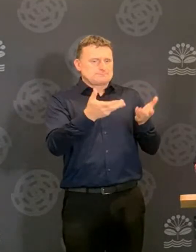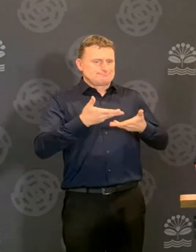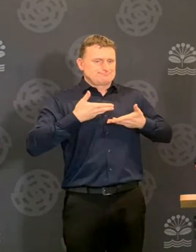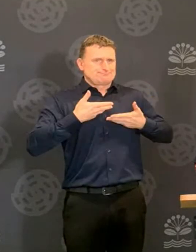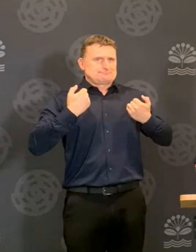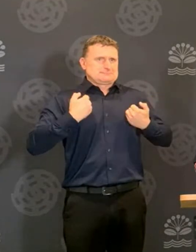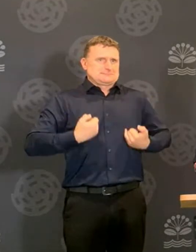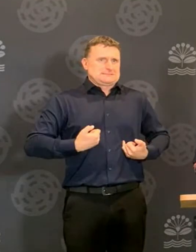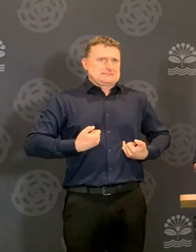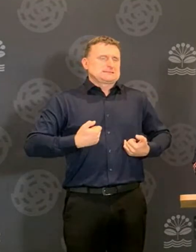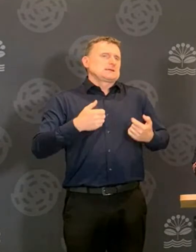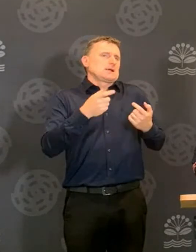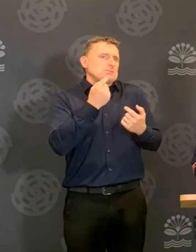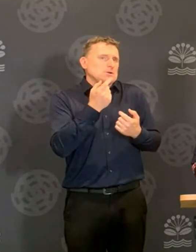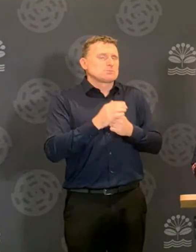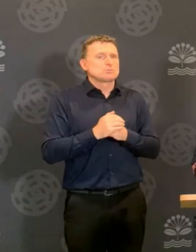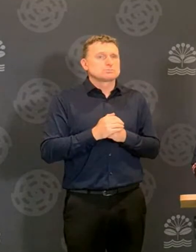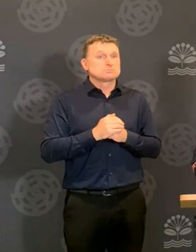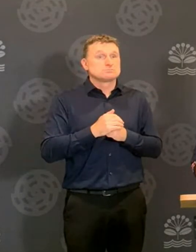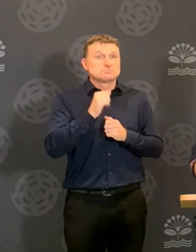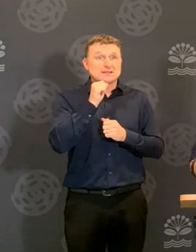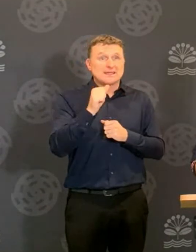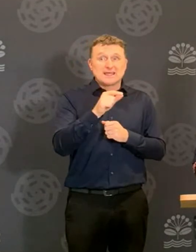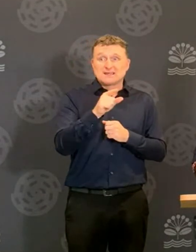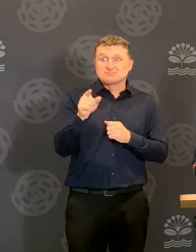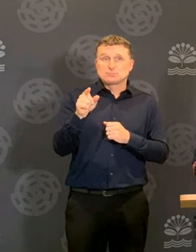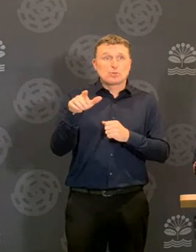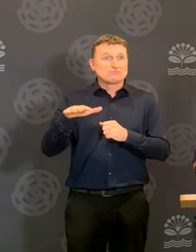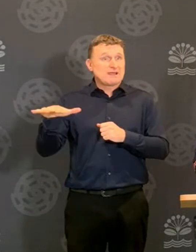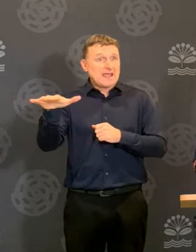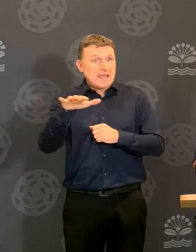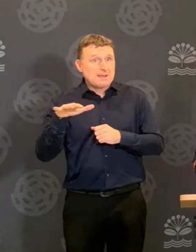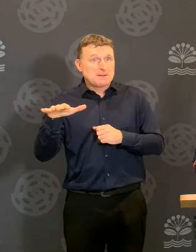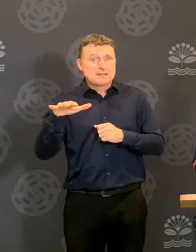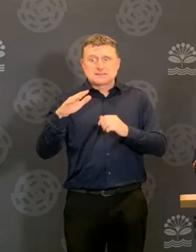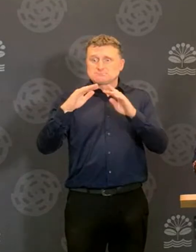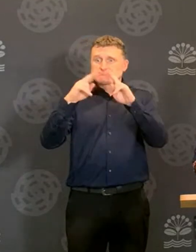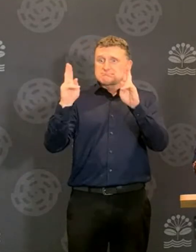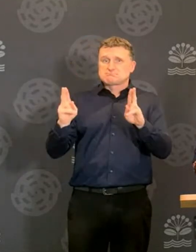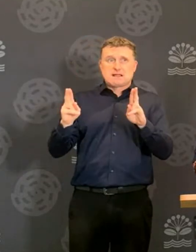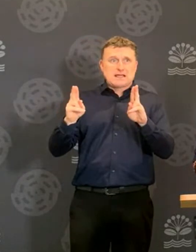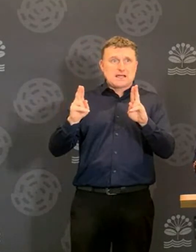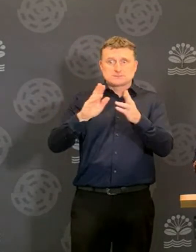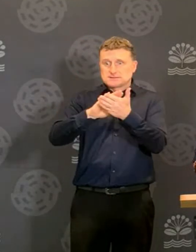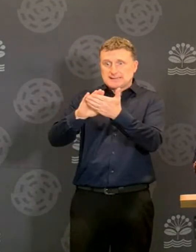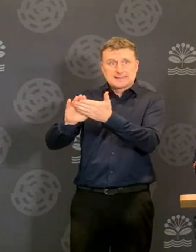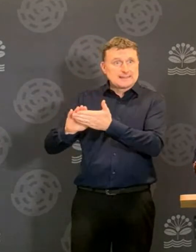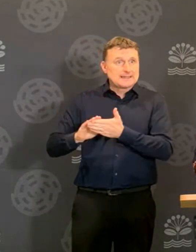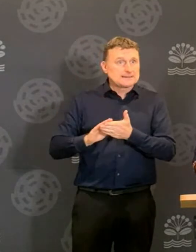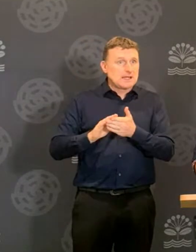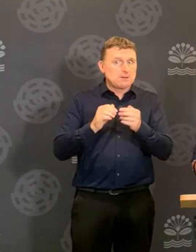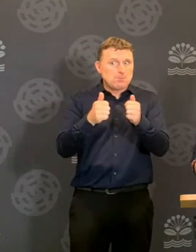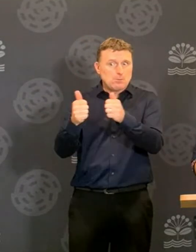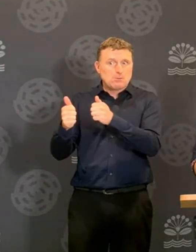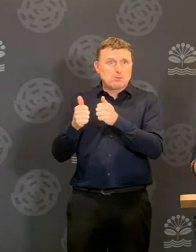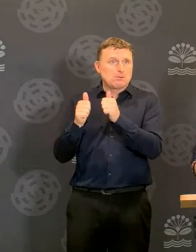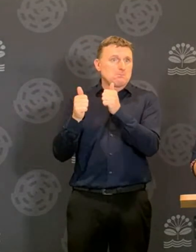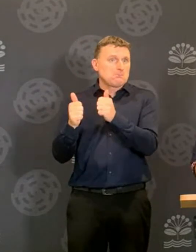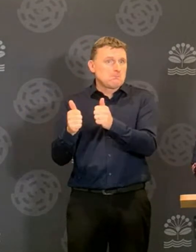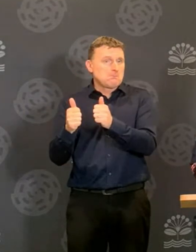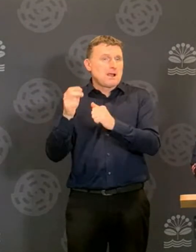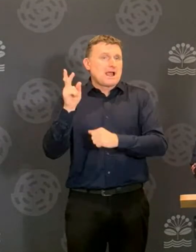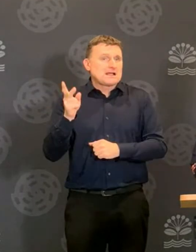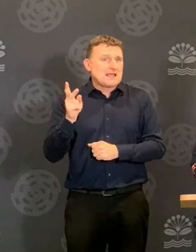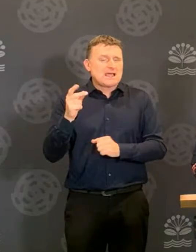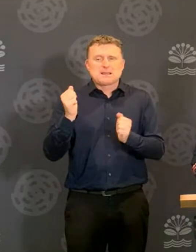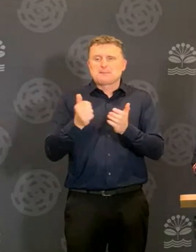And, you know, one of the things to look out for is if you have work at your property back into a state of livability,